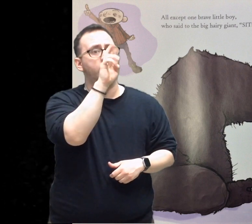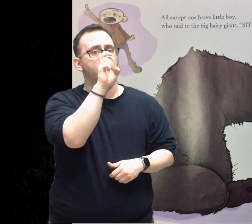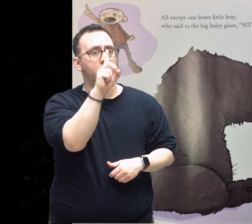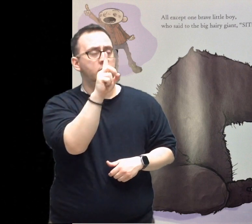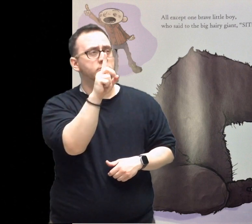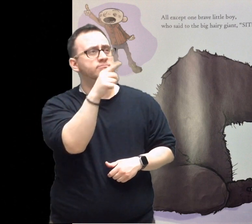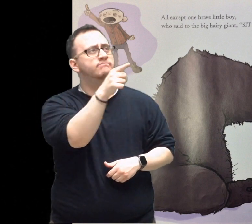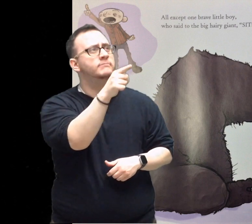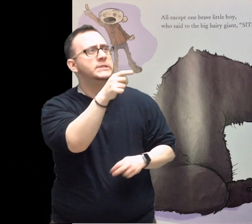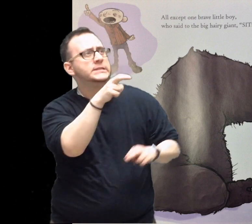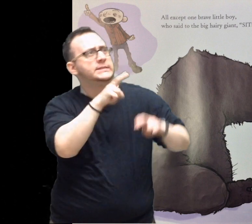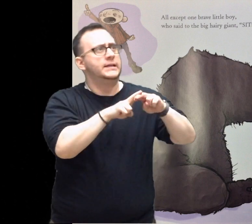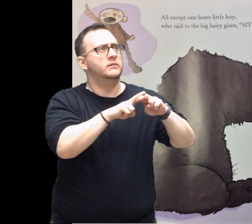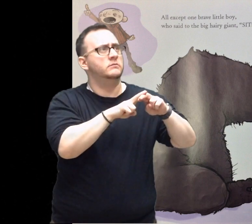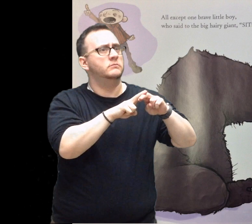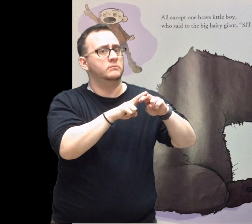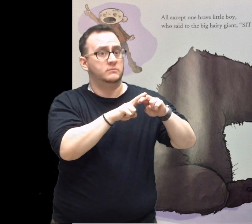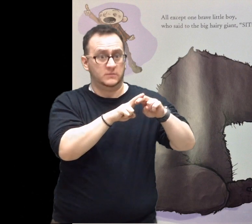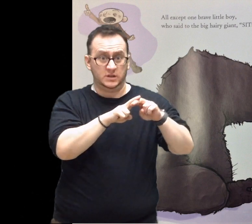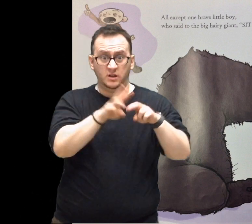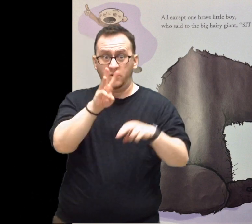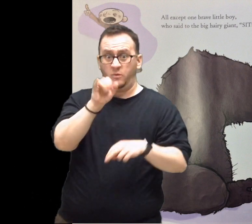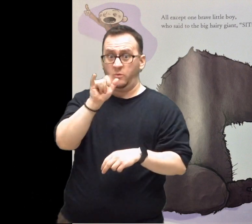"Sit," and Wilfred did.